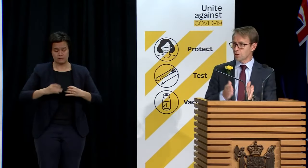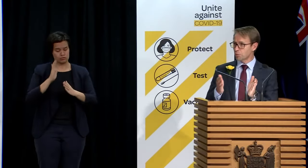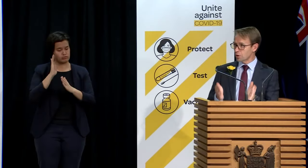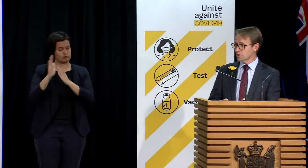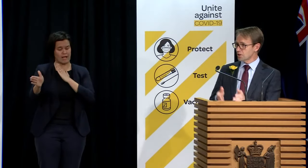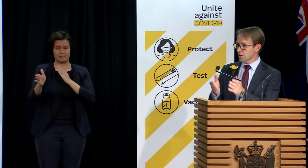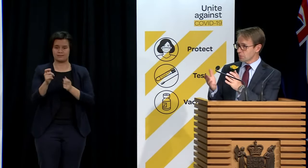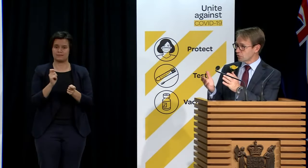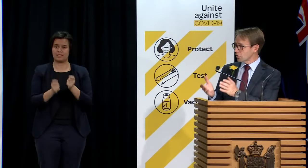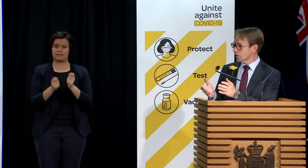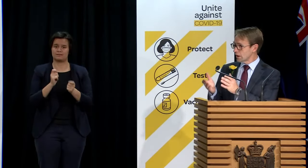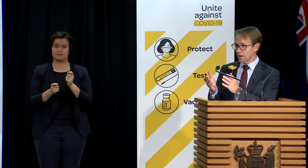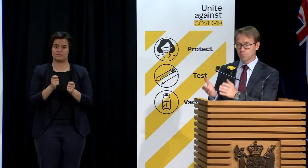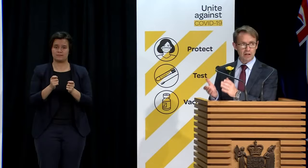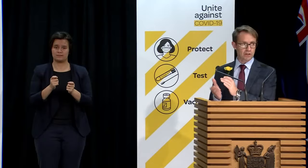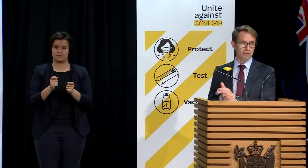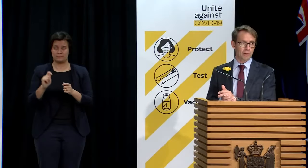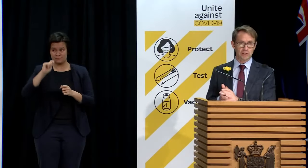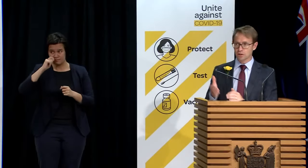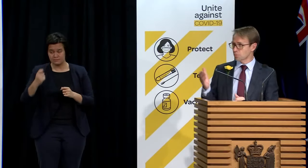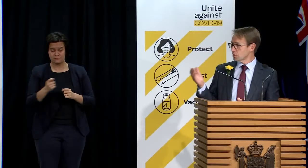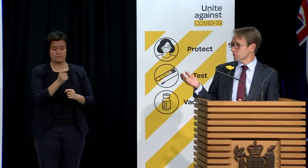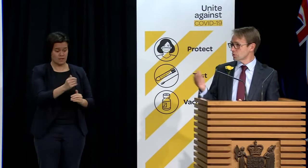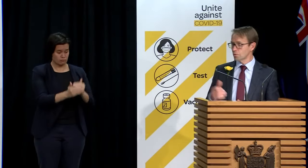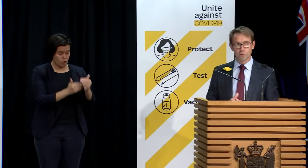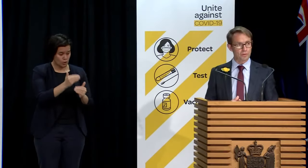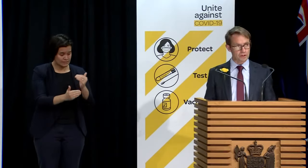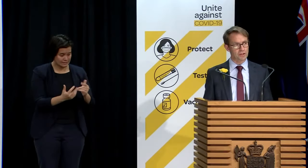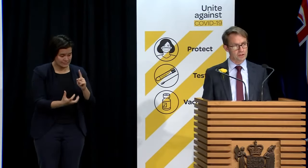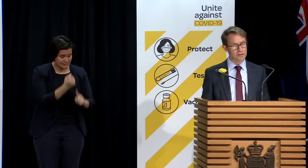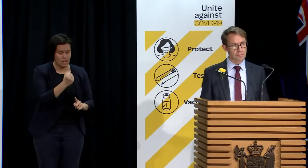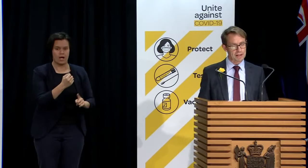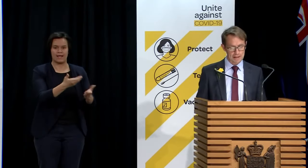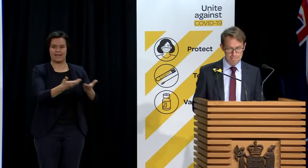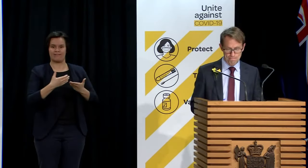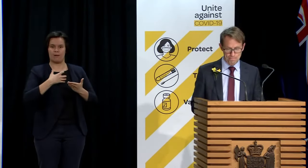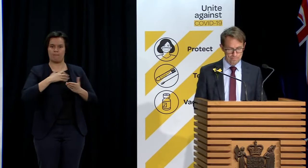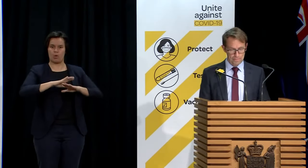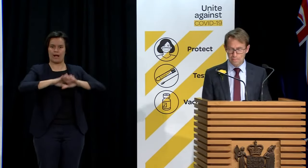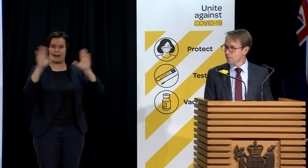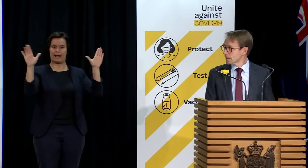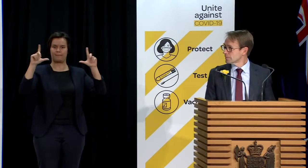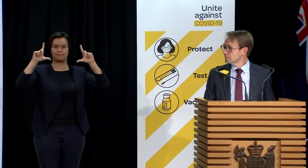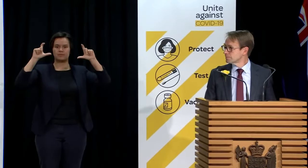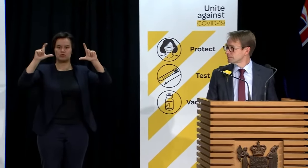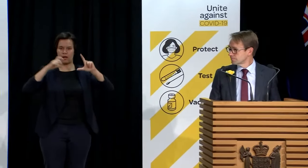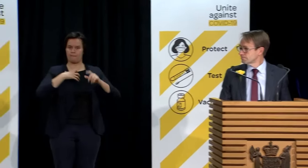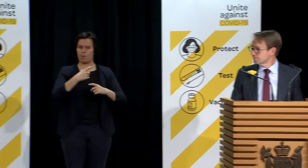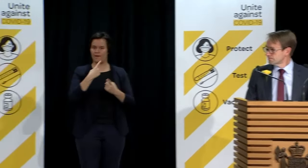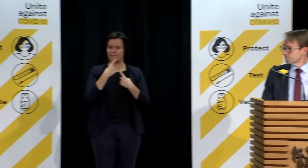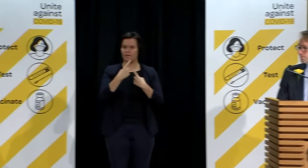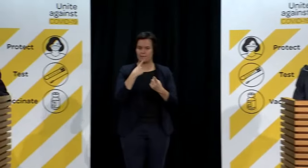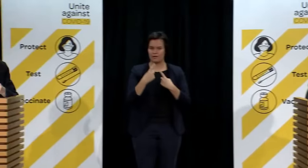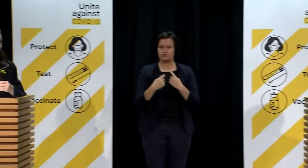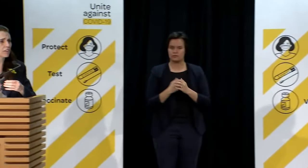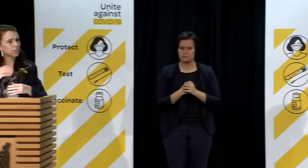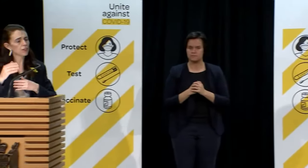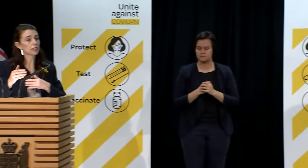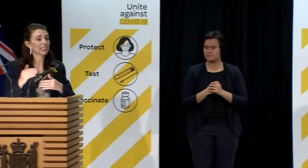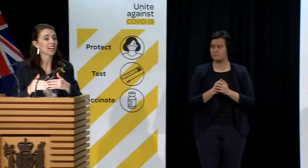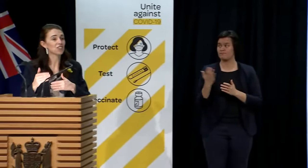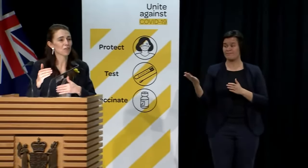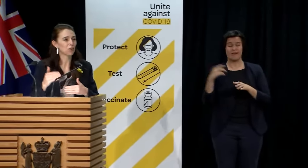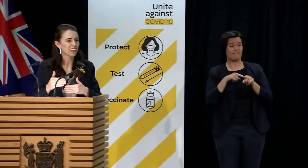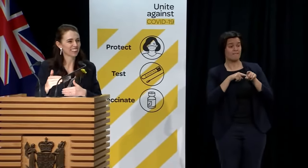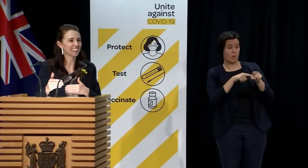because then we can process it and we've got as much information as possible to inform. Can I say that as well for the South Island and for other parts of the country? We've given you